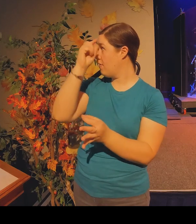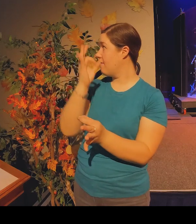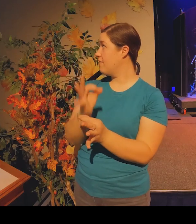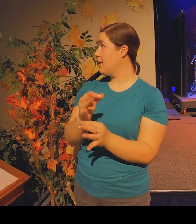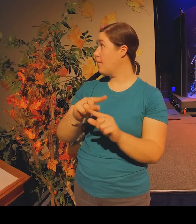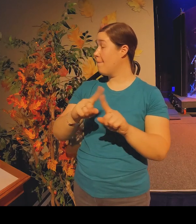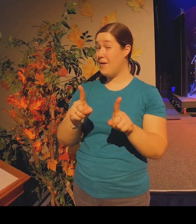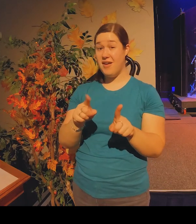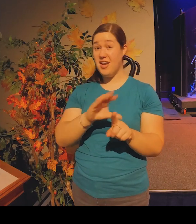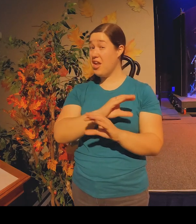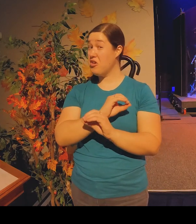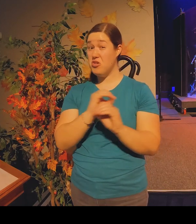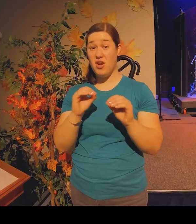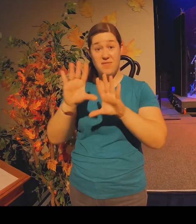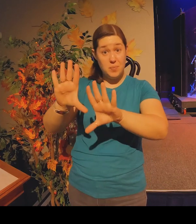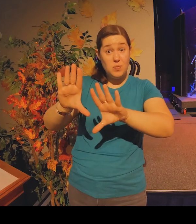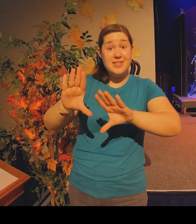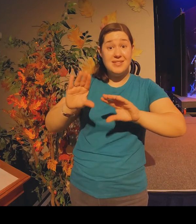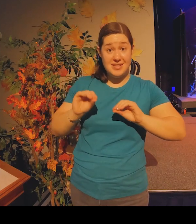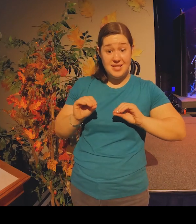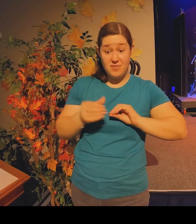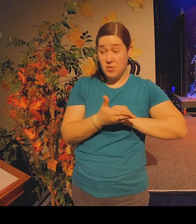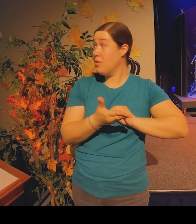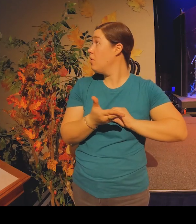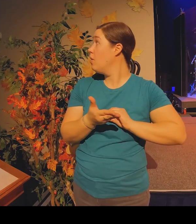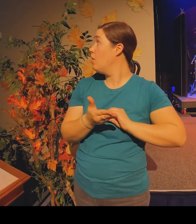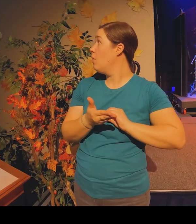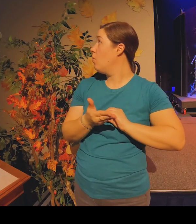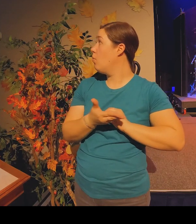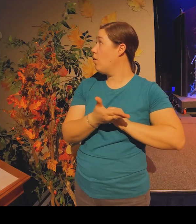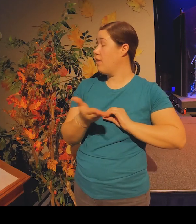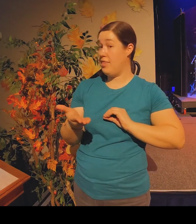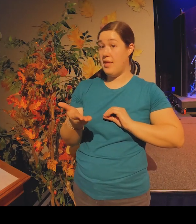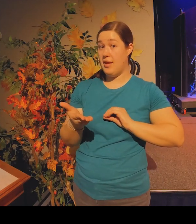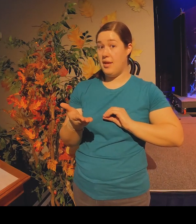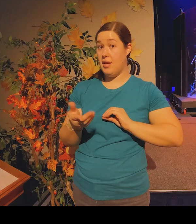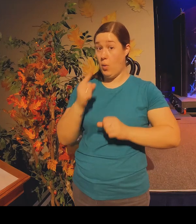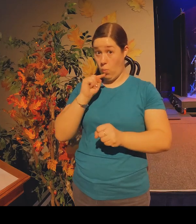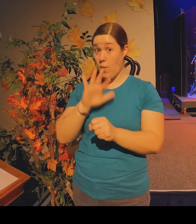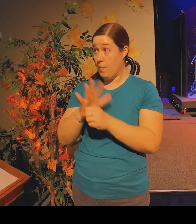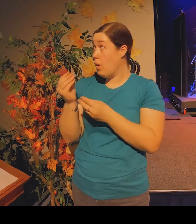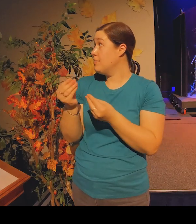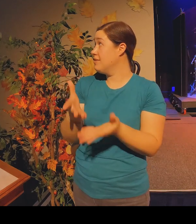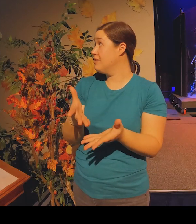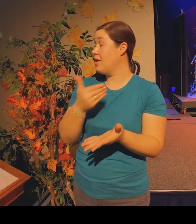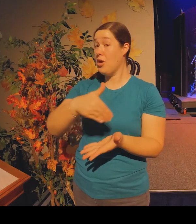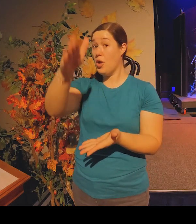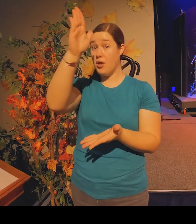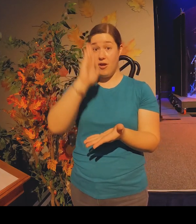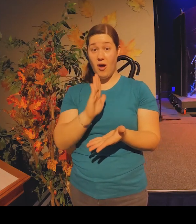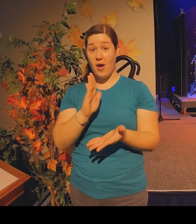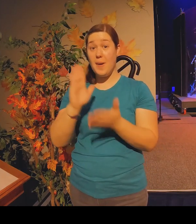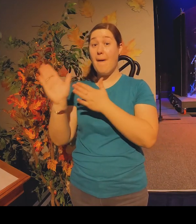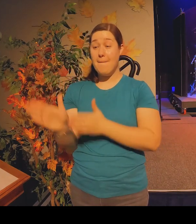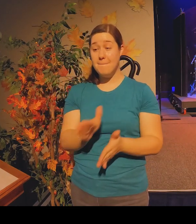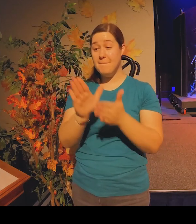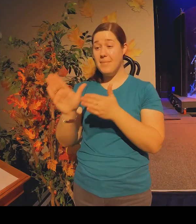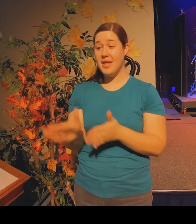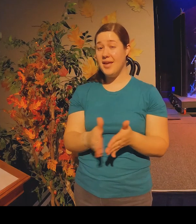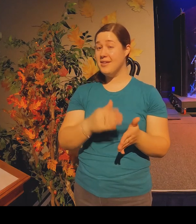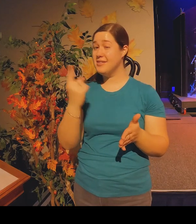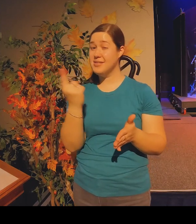planned something better. Did you see that? God had planned something